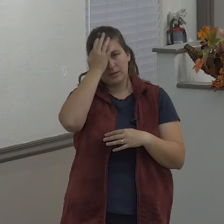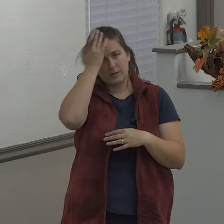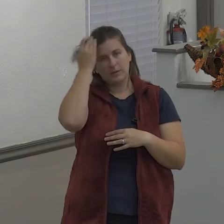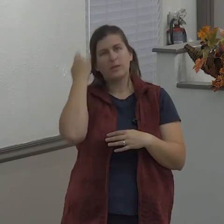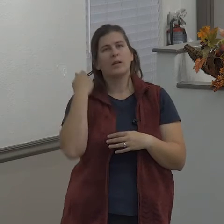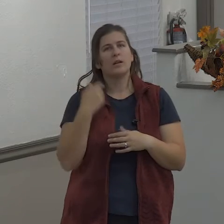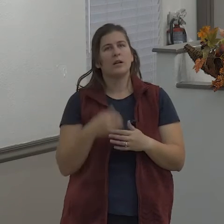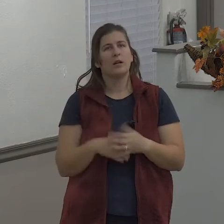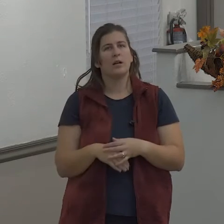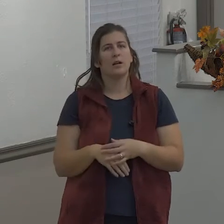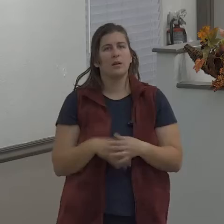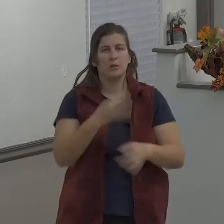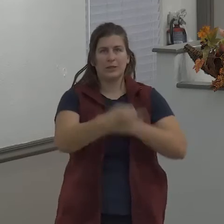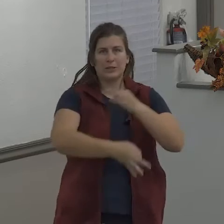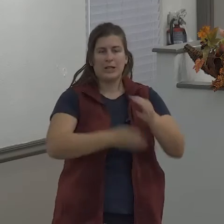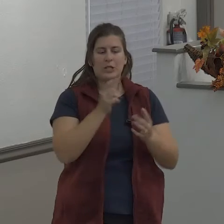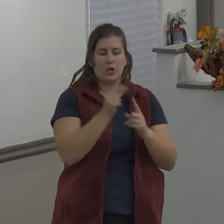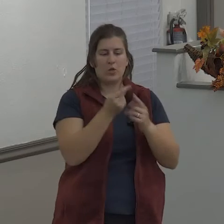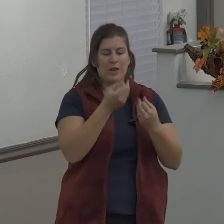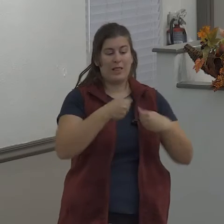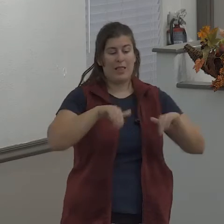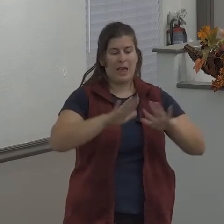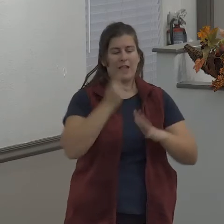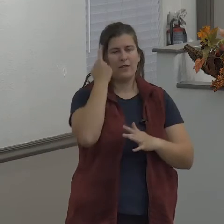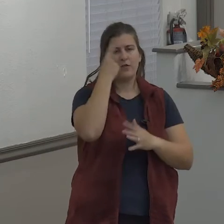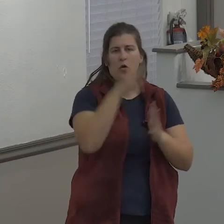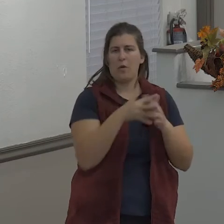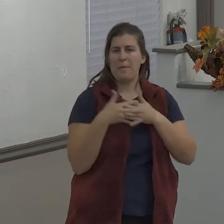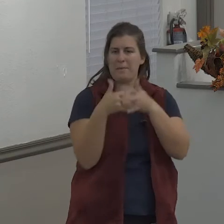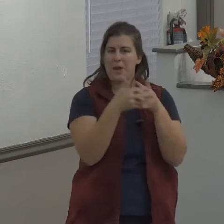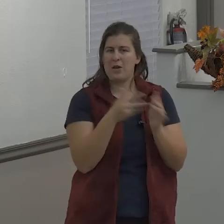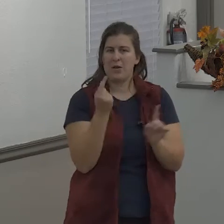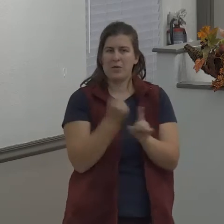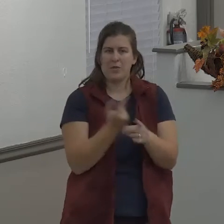We could take land, couldn't we? And we could put America.